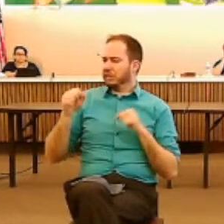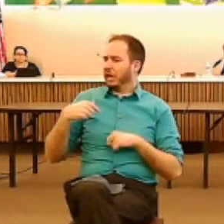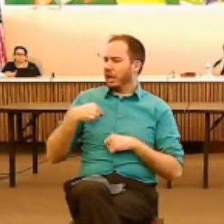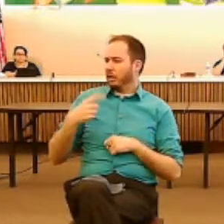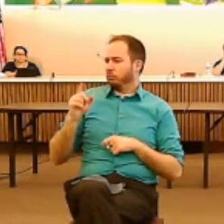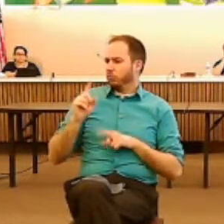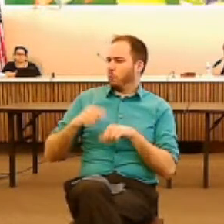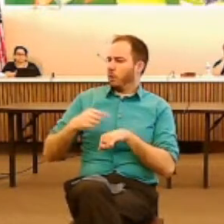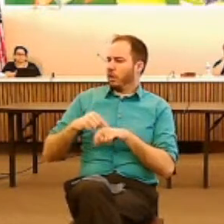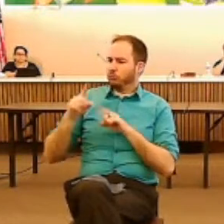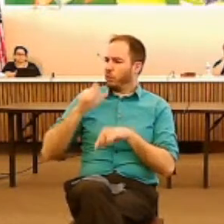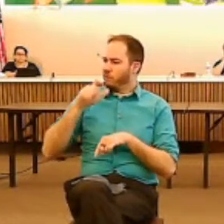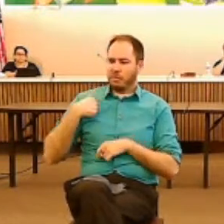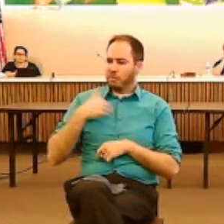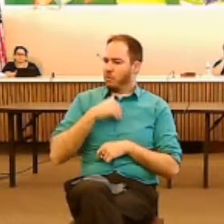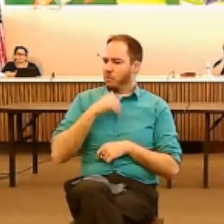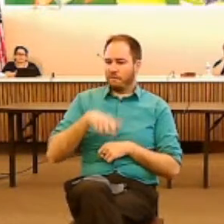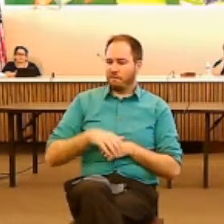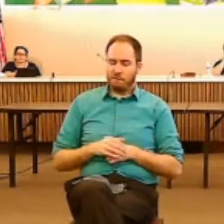we, absolutely.